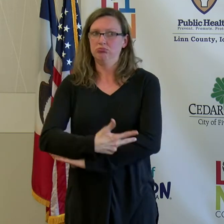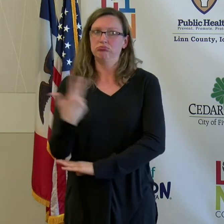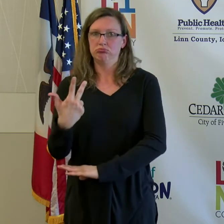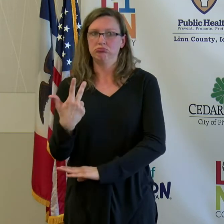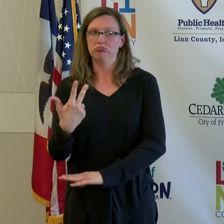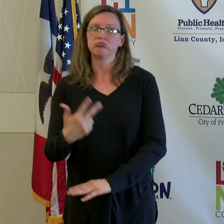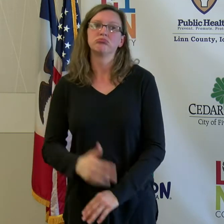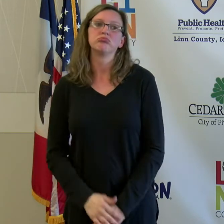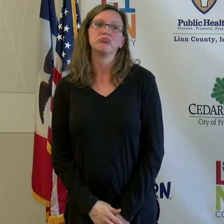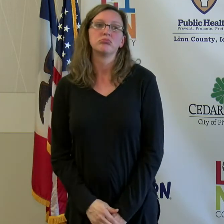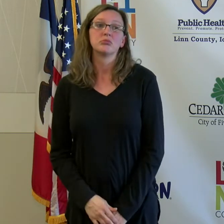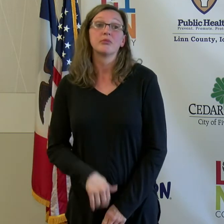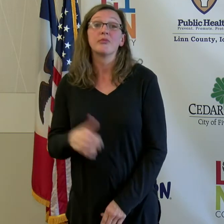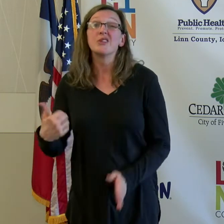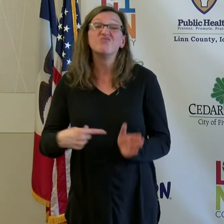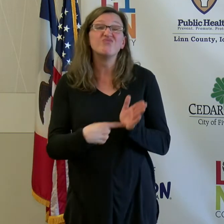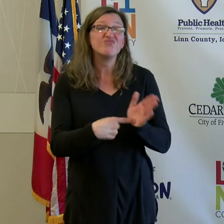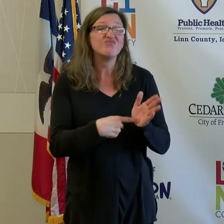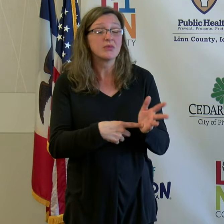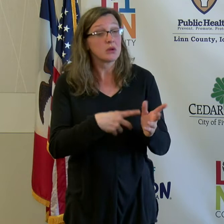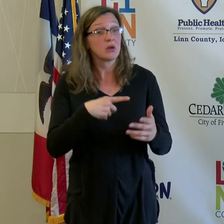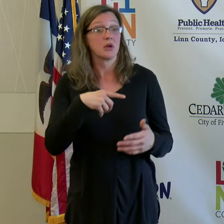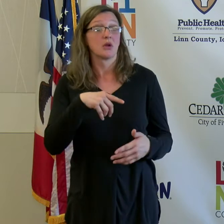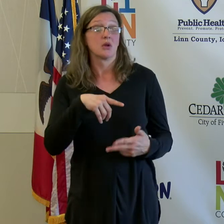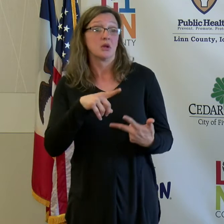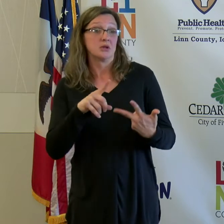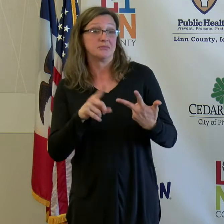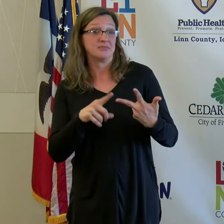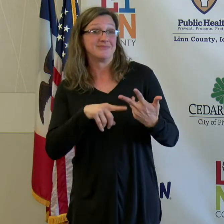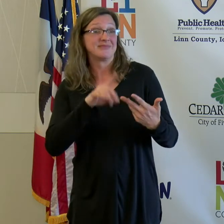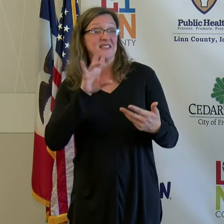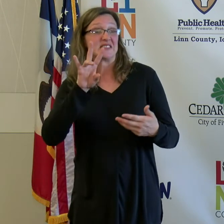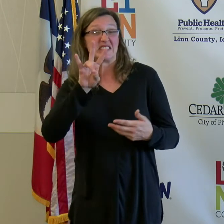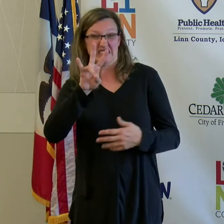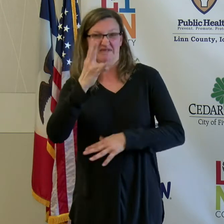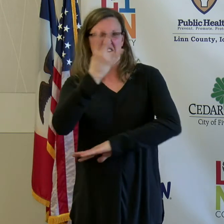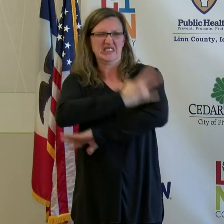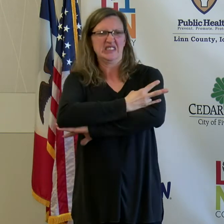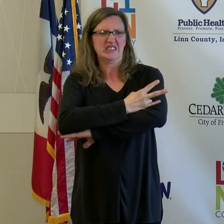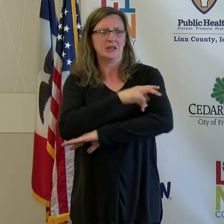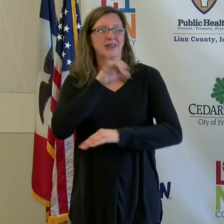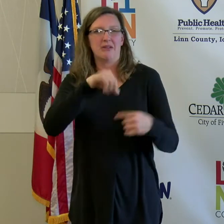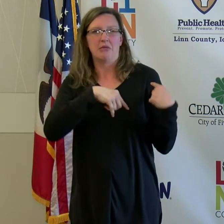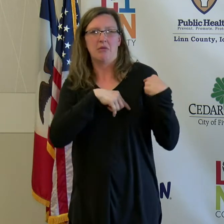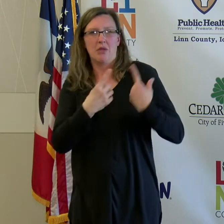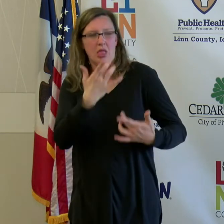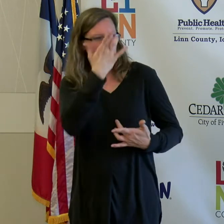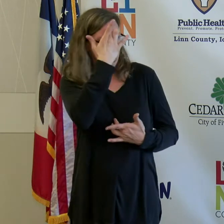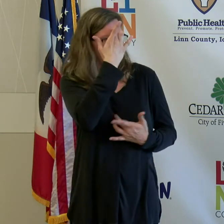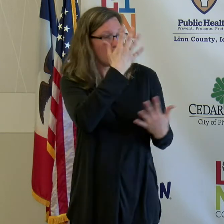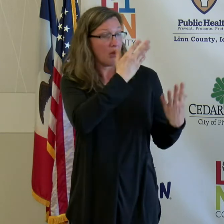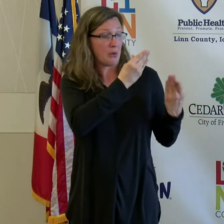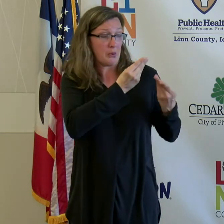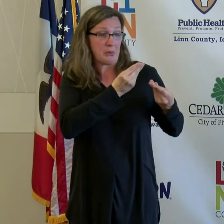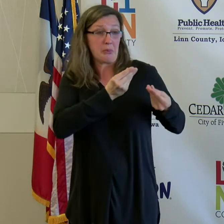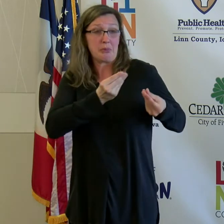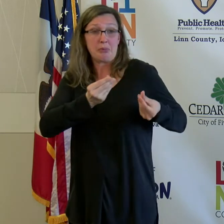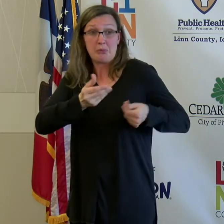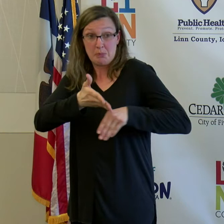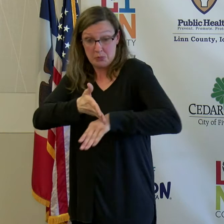improved, and at least 7 days have passed since their symptoms first